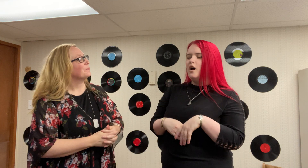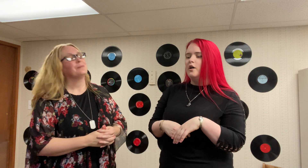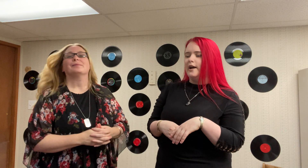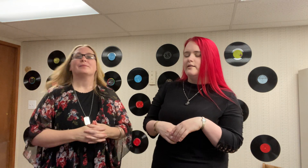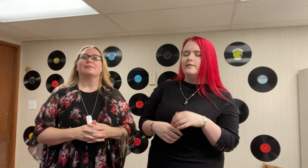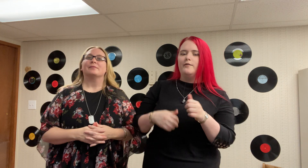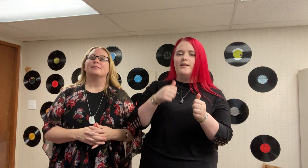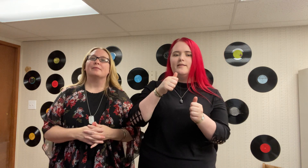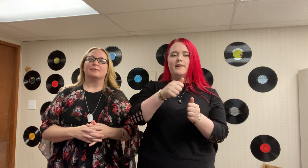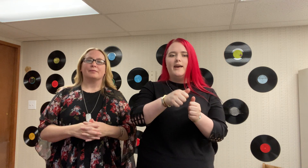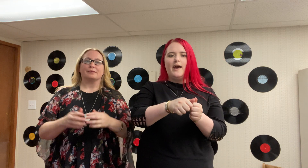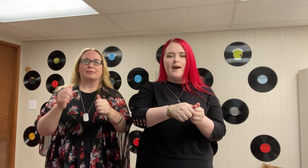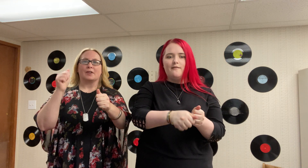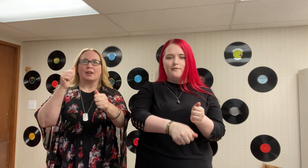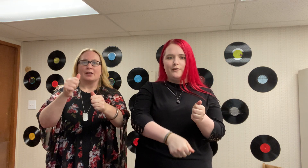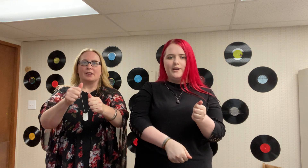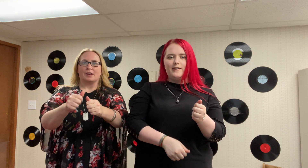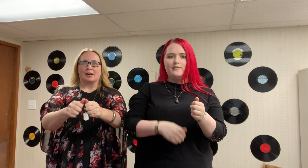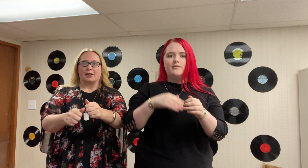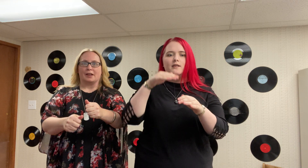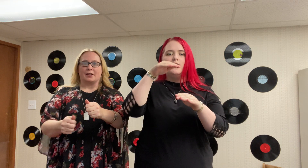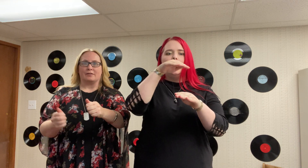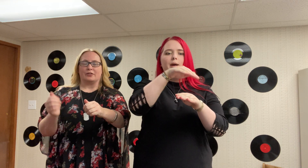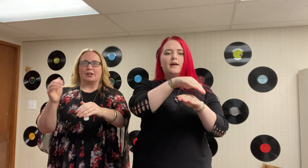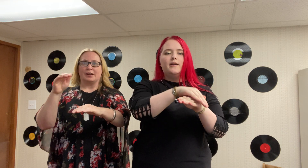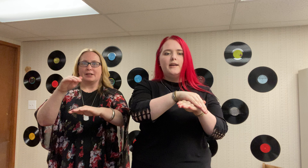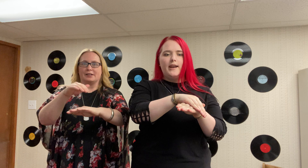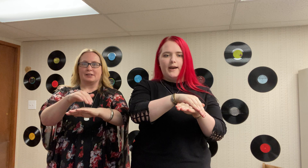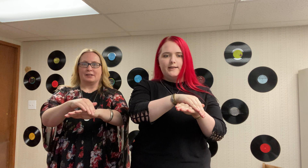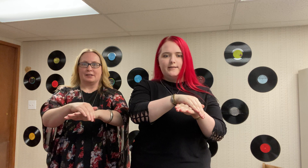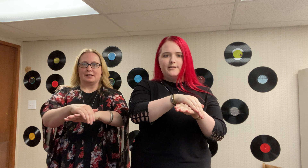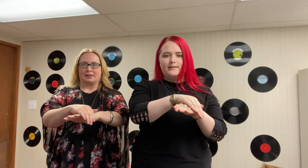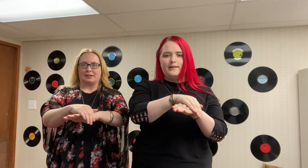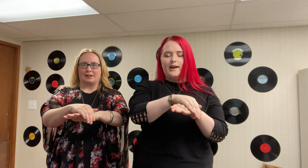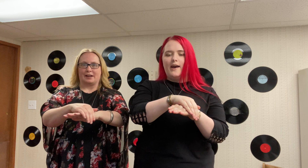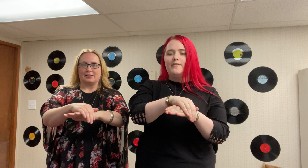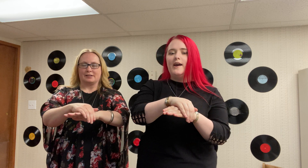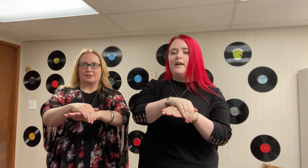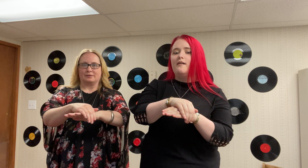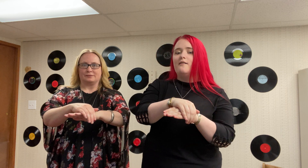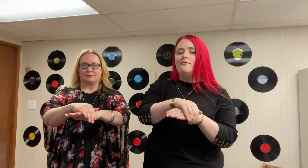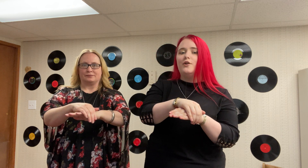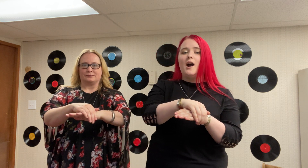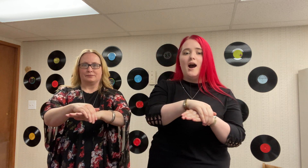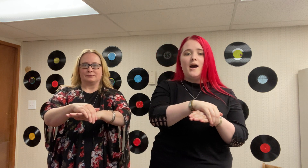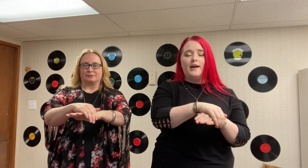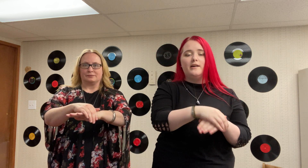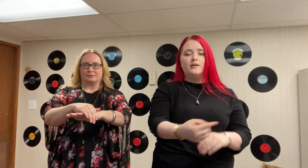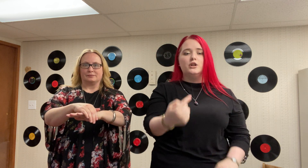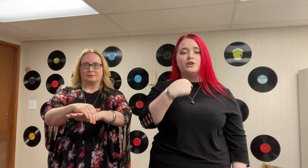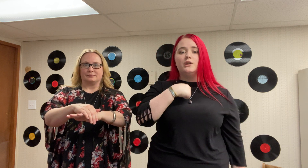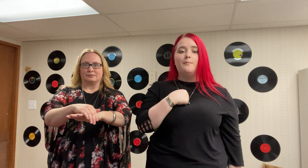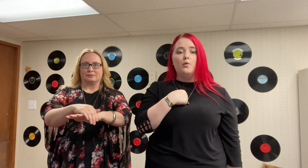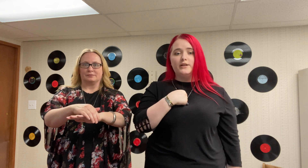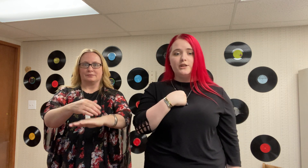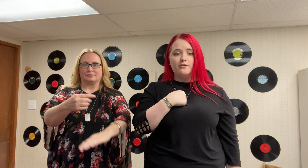Okay, so that's every Every night. night. And then for I, you're just going to point to